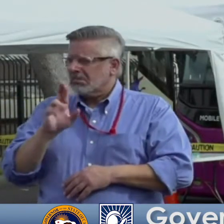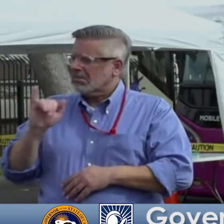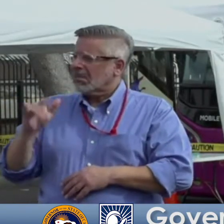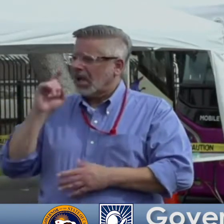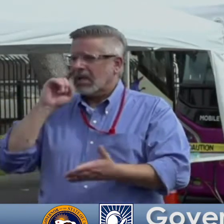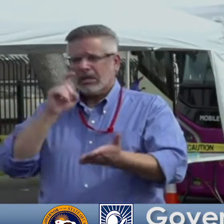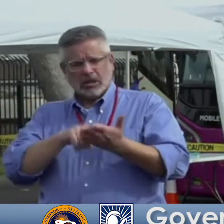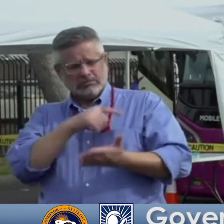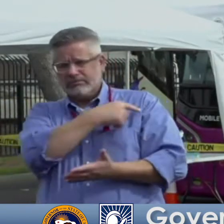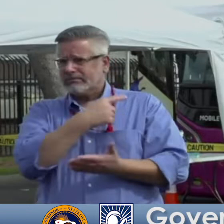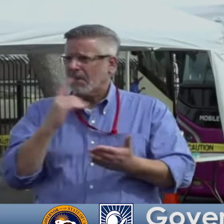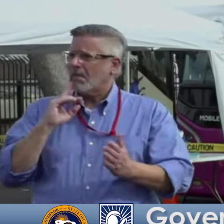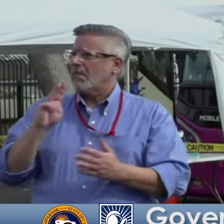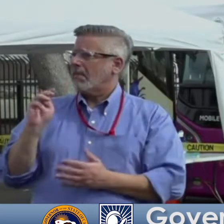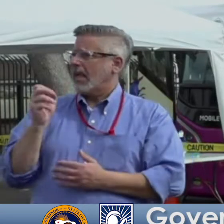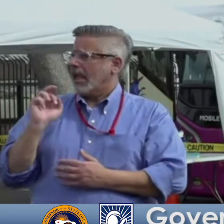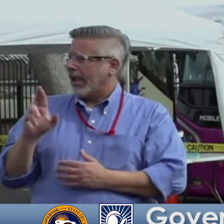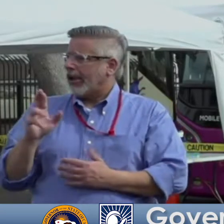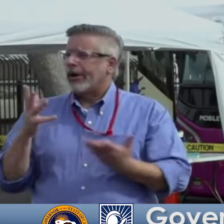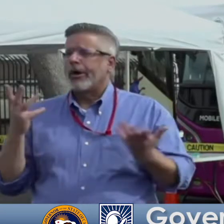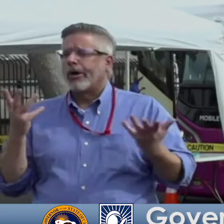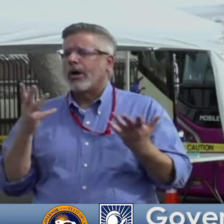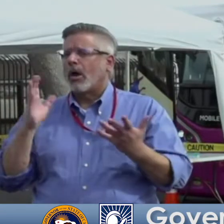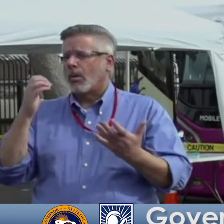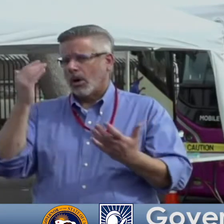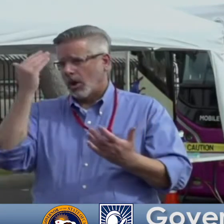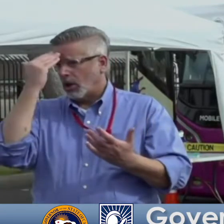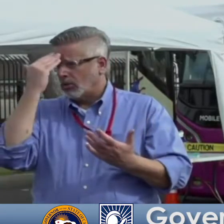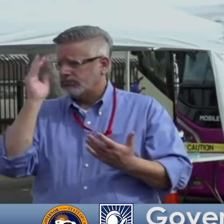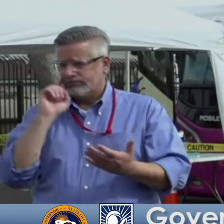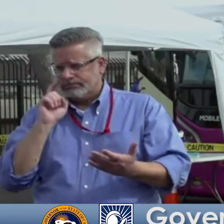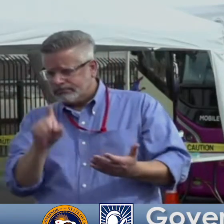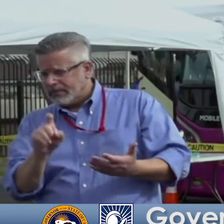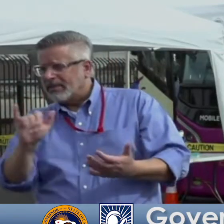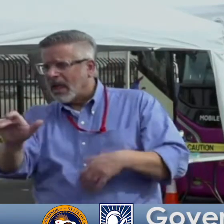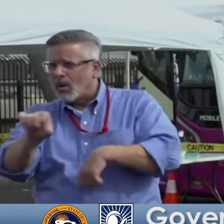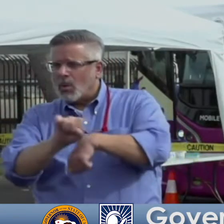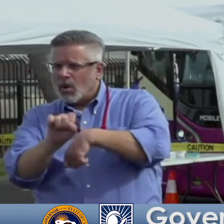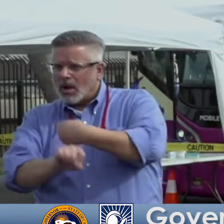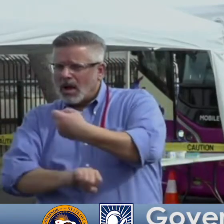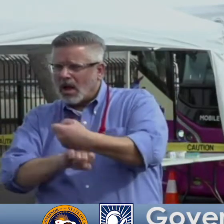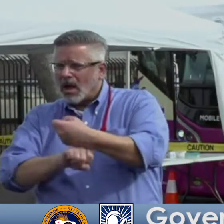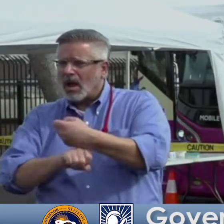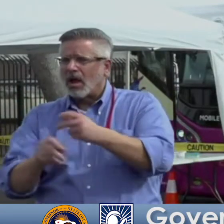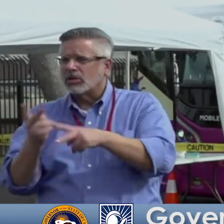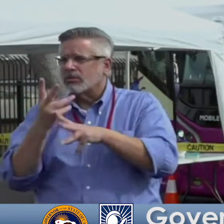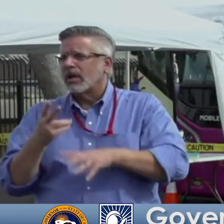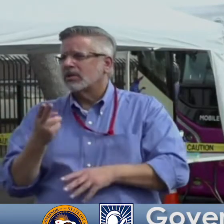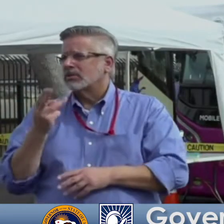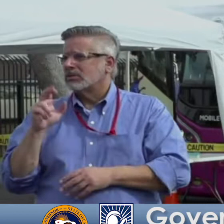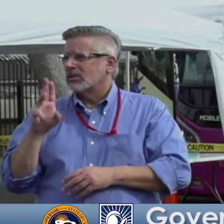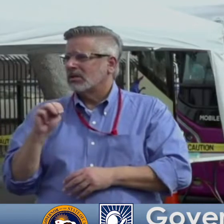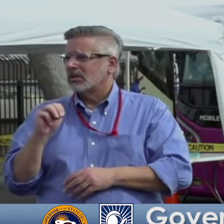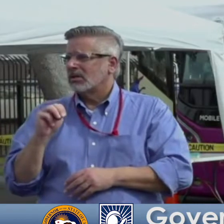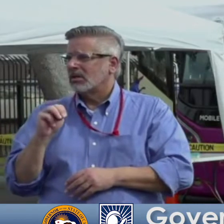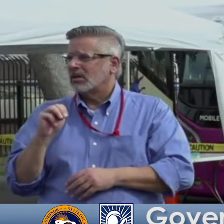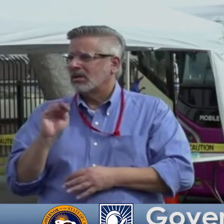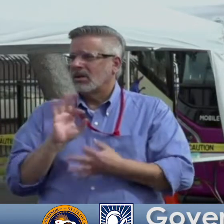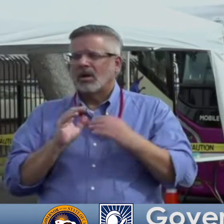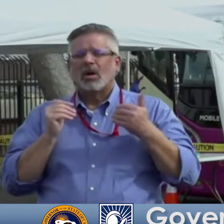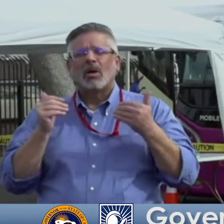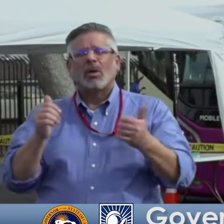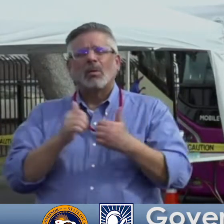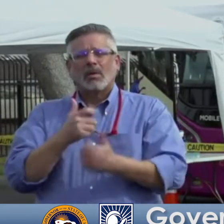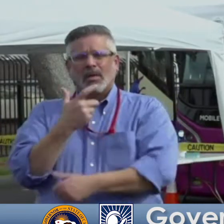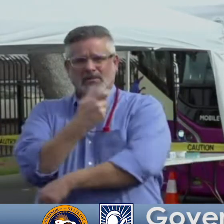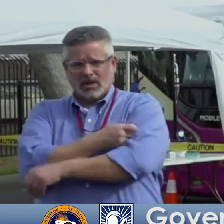Mayor, and wanted to always acknowledge the good work and advocacy of Supervisor Hahn. Does that go with the